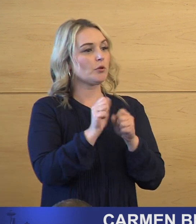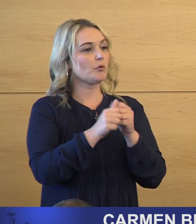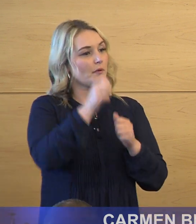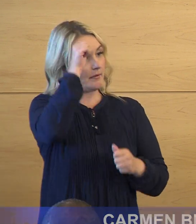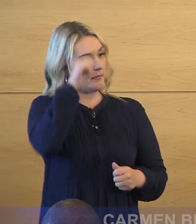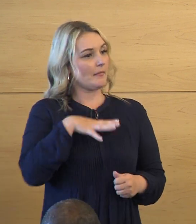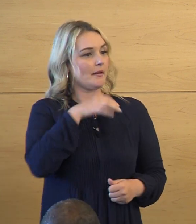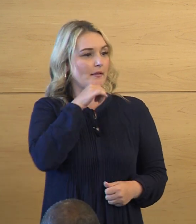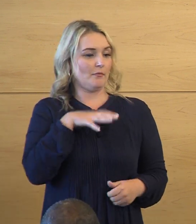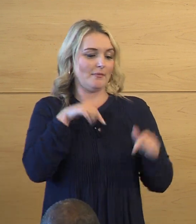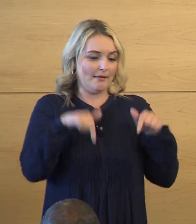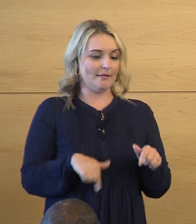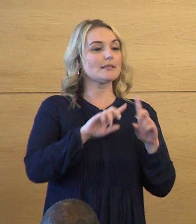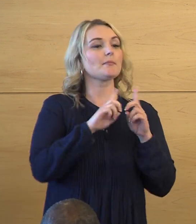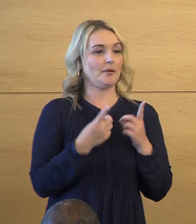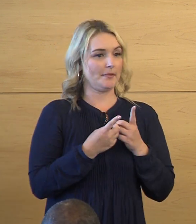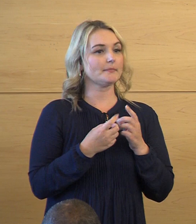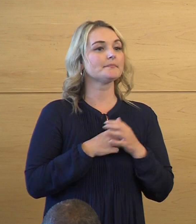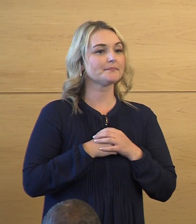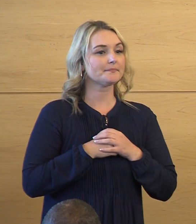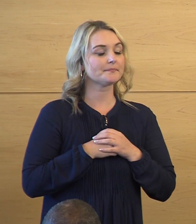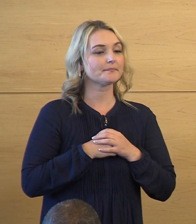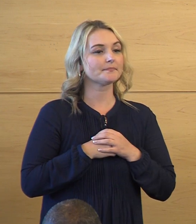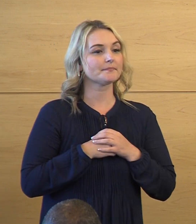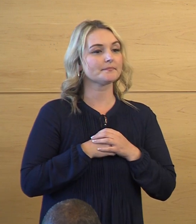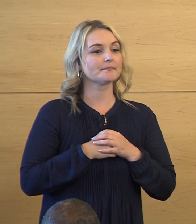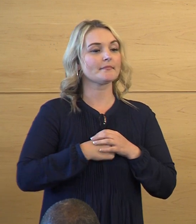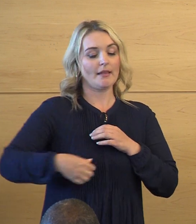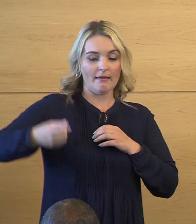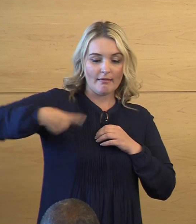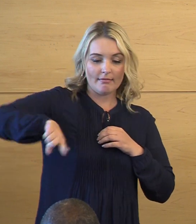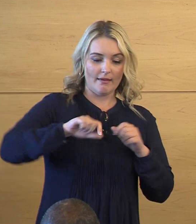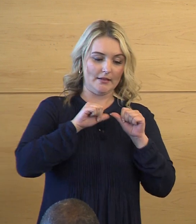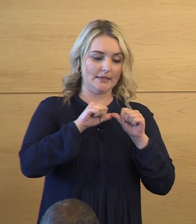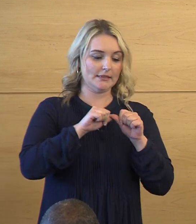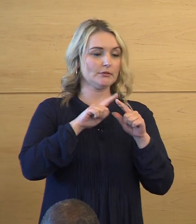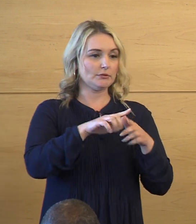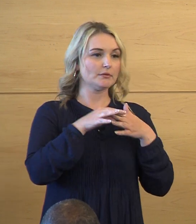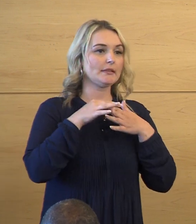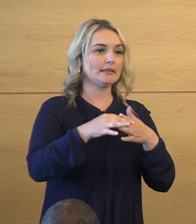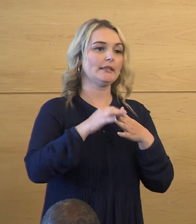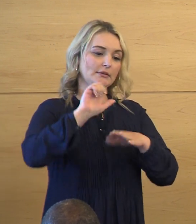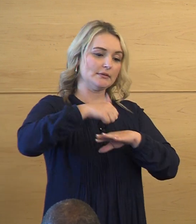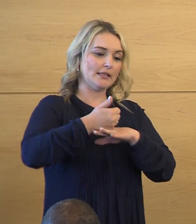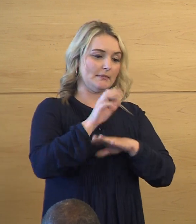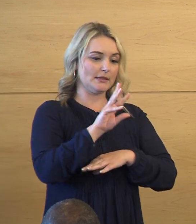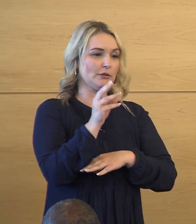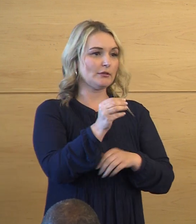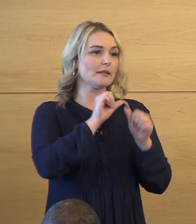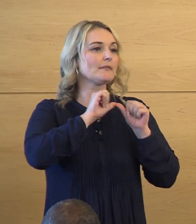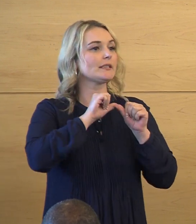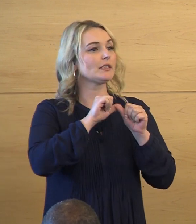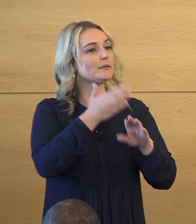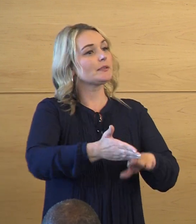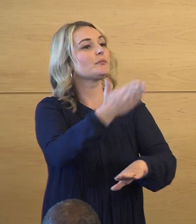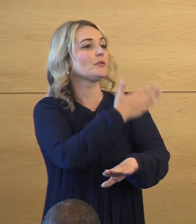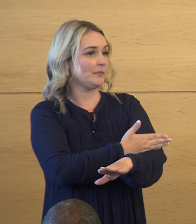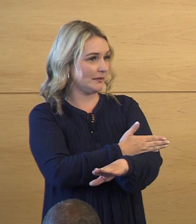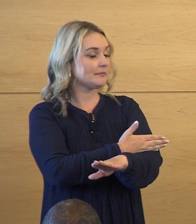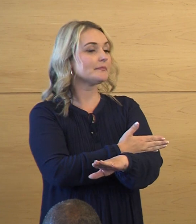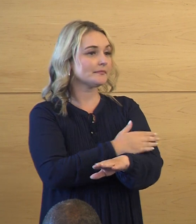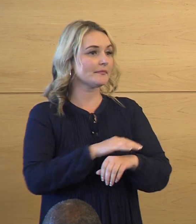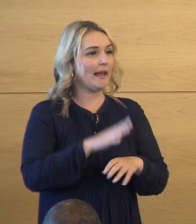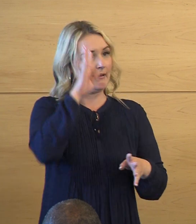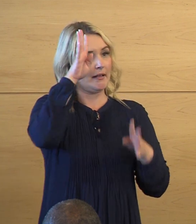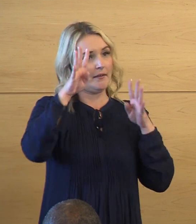in this department do. They are continuing to lead a culture of continuous improvement and innovation. And this is